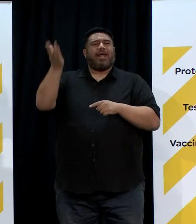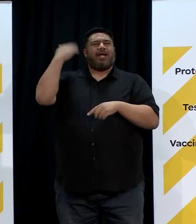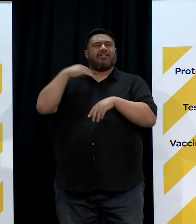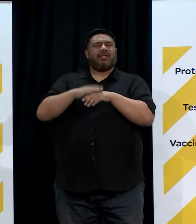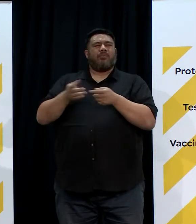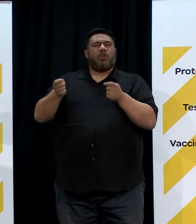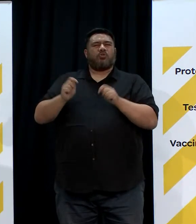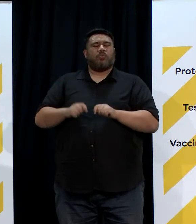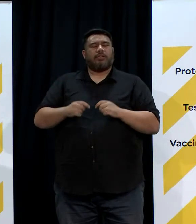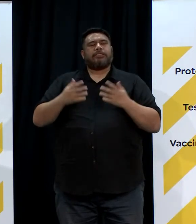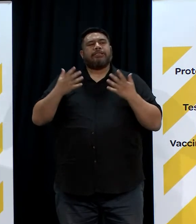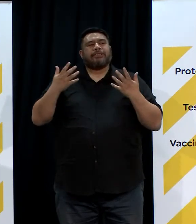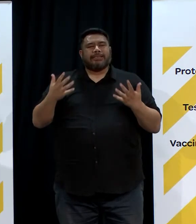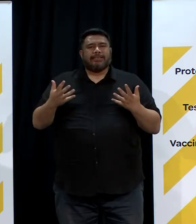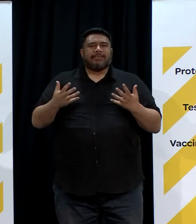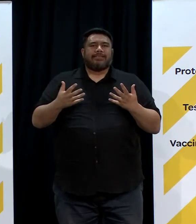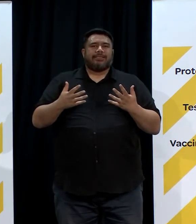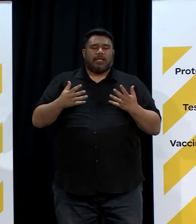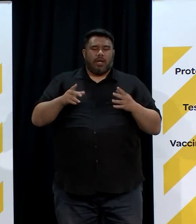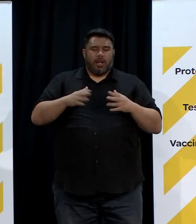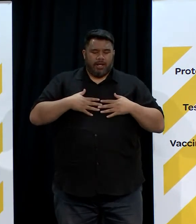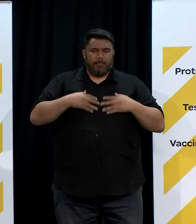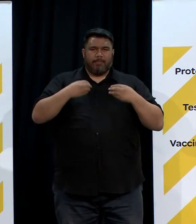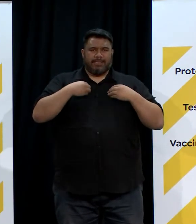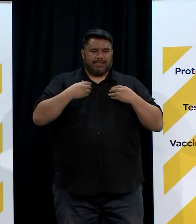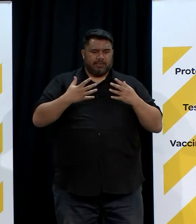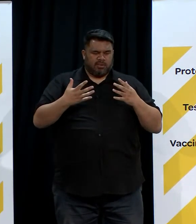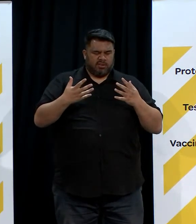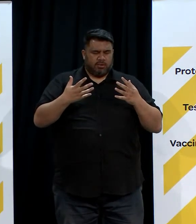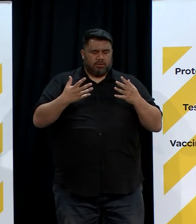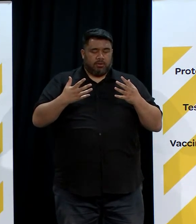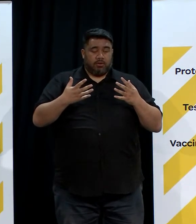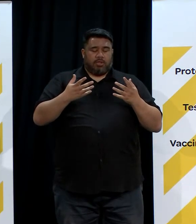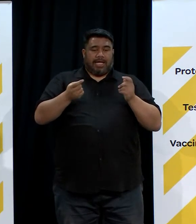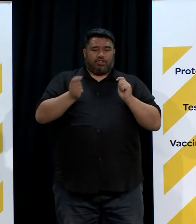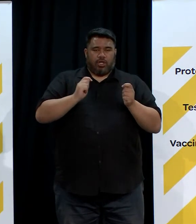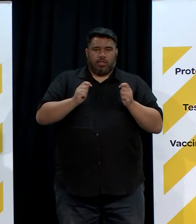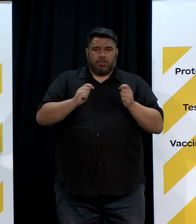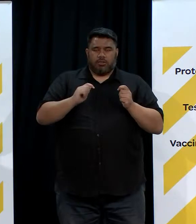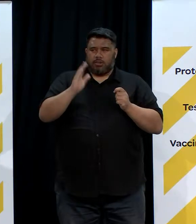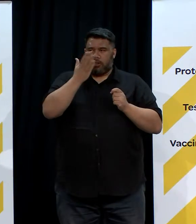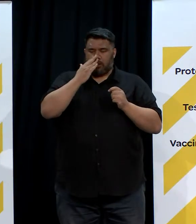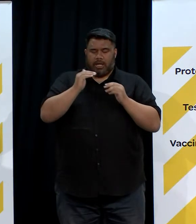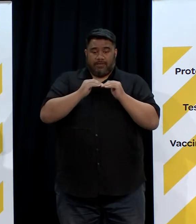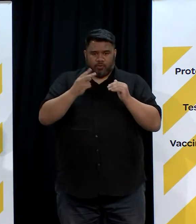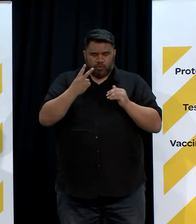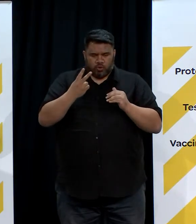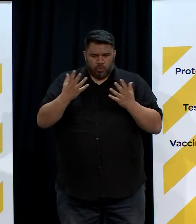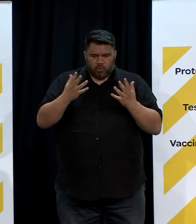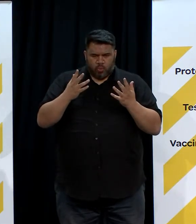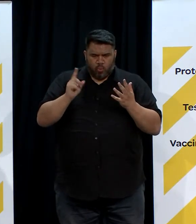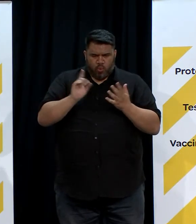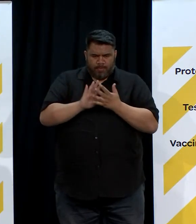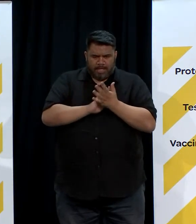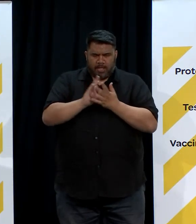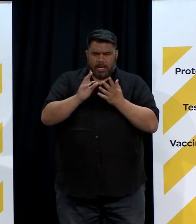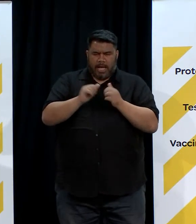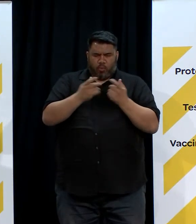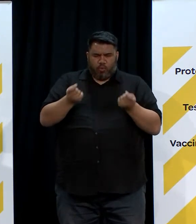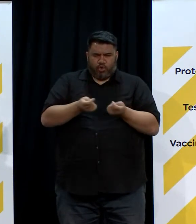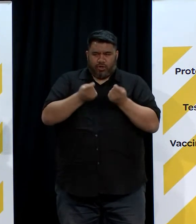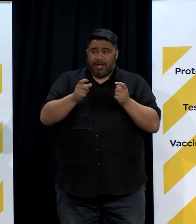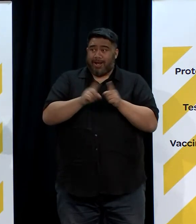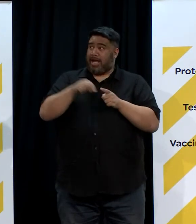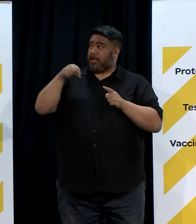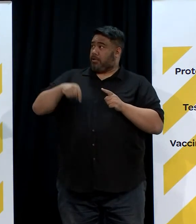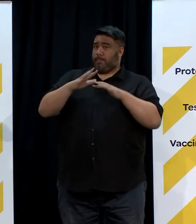think that's about people just adjusting themselves back to the fact that we've come to level 2. And even in this workplace here, you'll see that next week